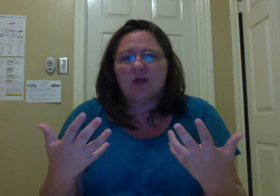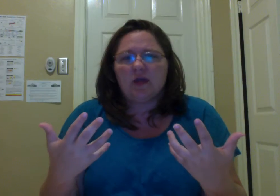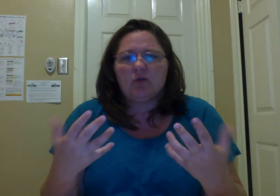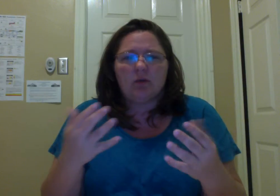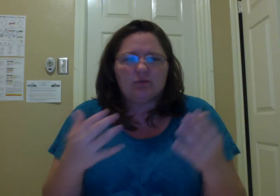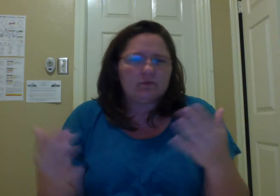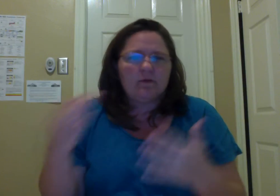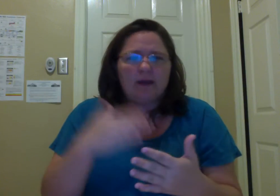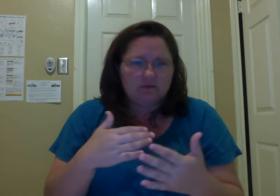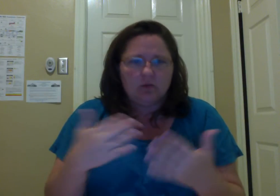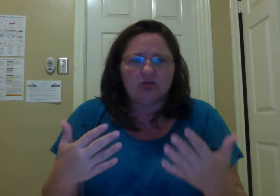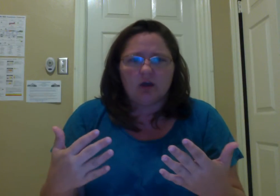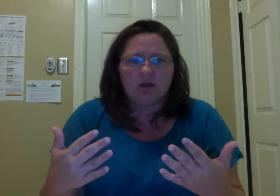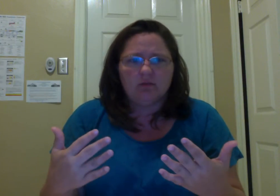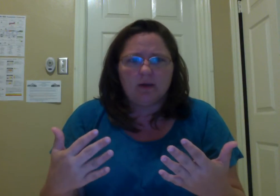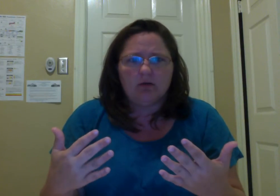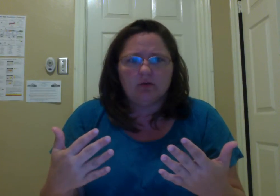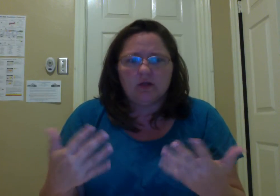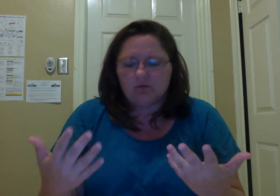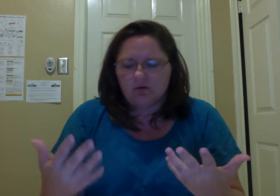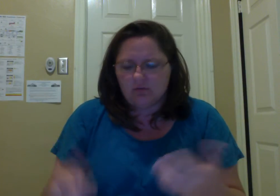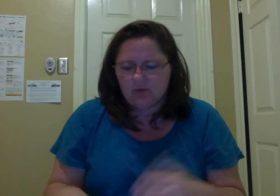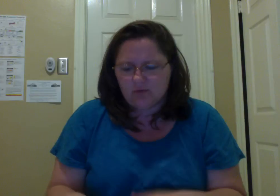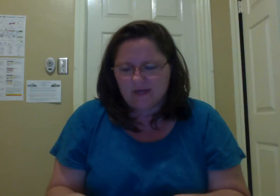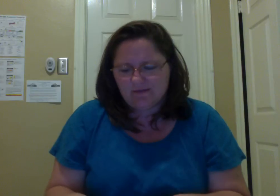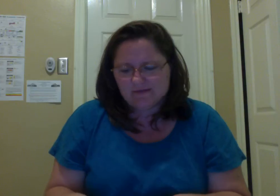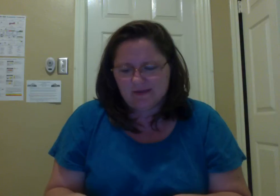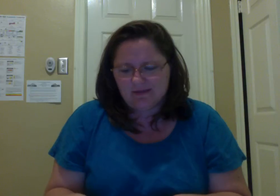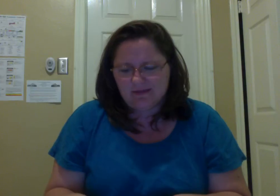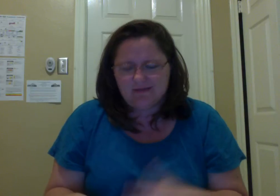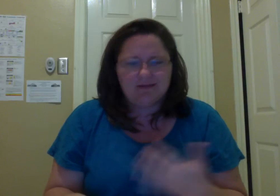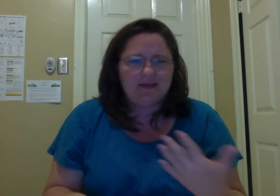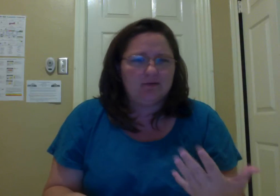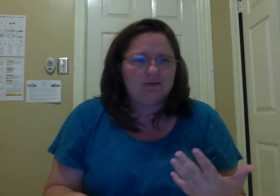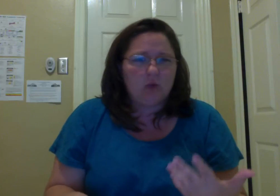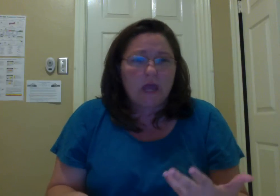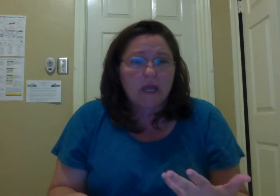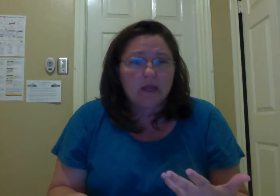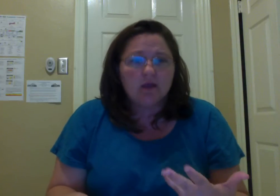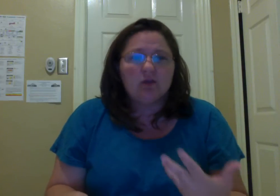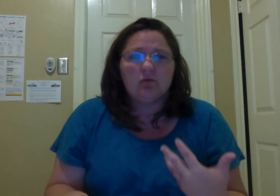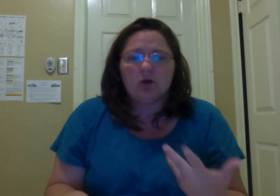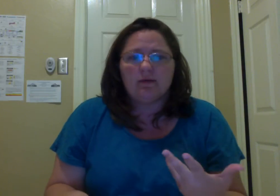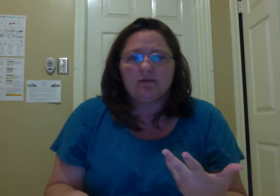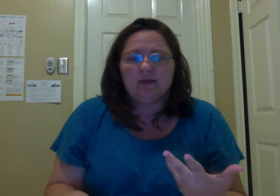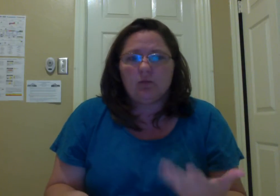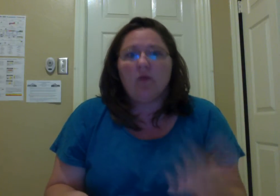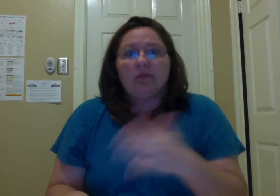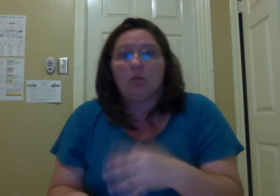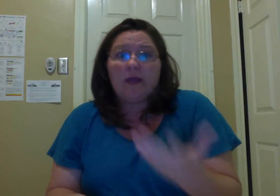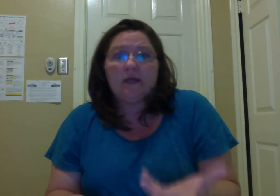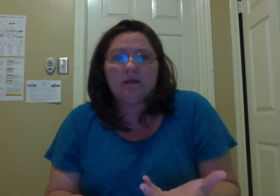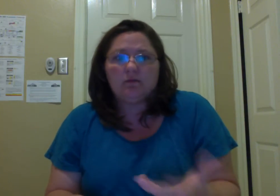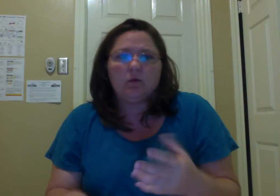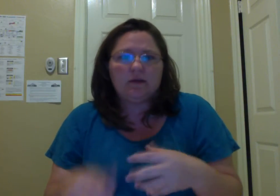you always refer back to what you're talking about. So you would never say that's a lousy way. You would always say what the way is, what